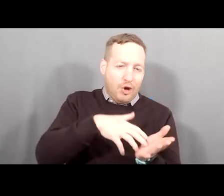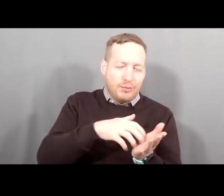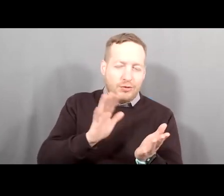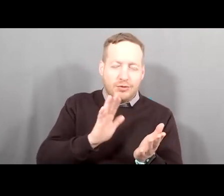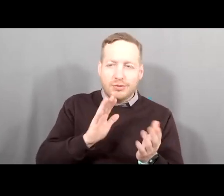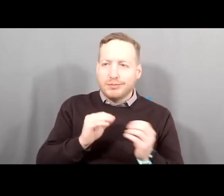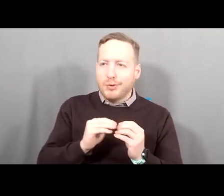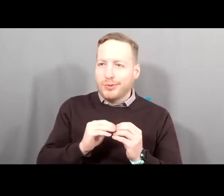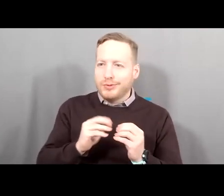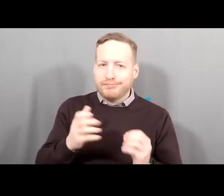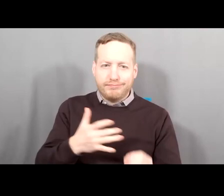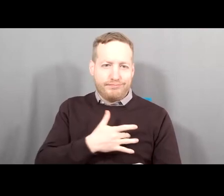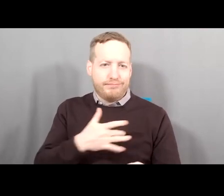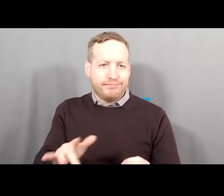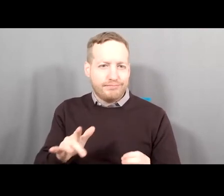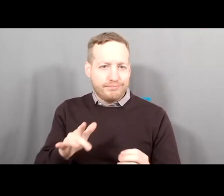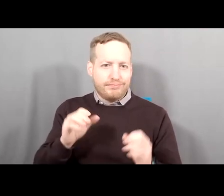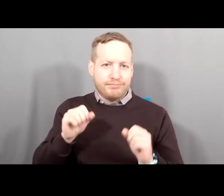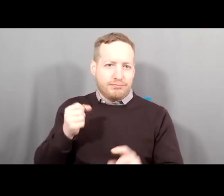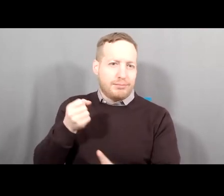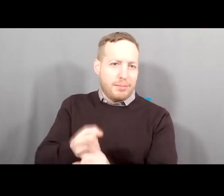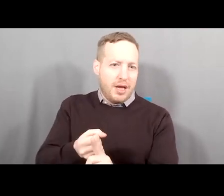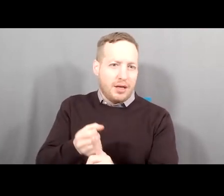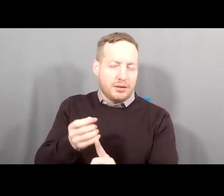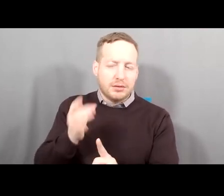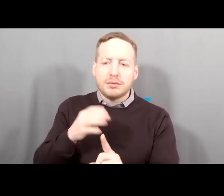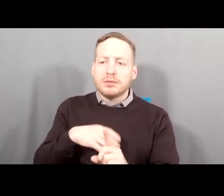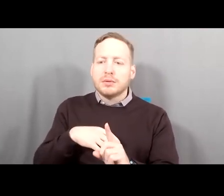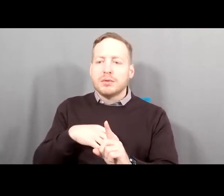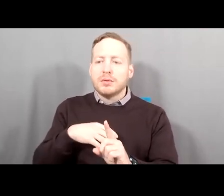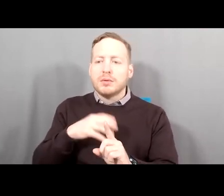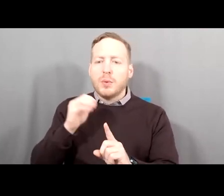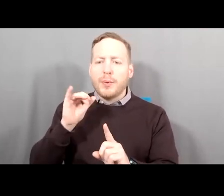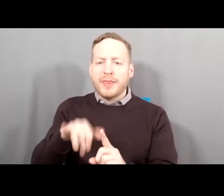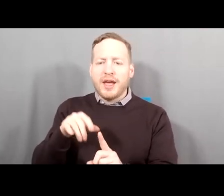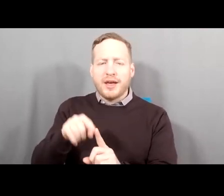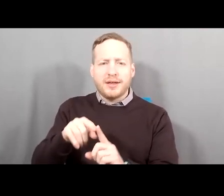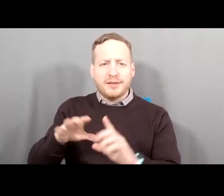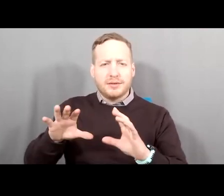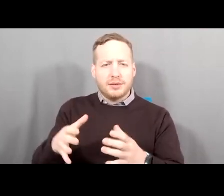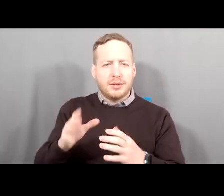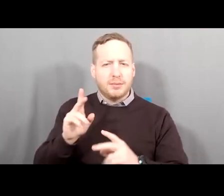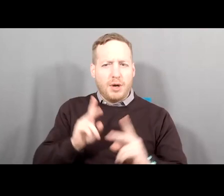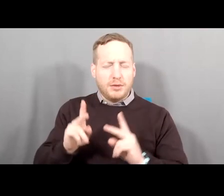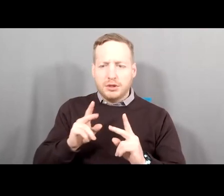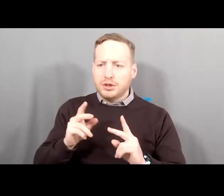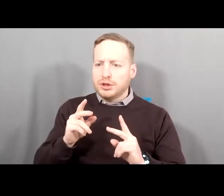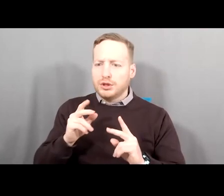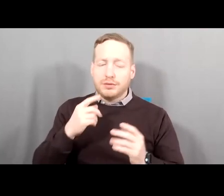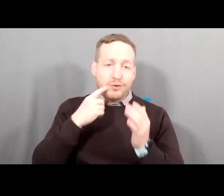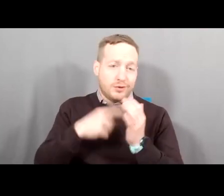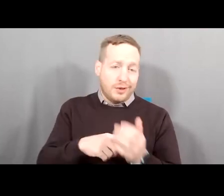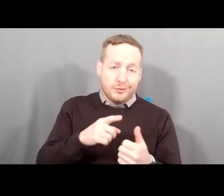And the word vulnerable, I hate the sign for it. I'm thinking the people who are most vulnerable, most high risk